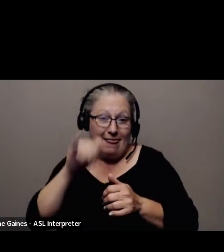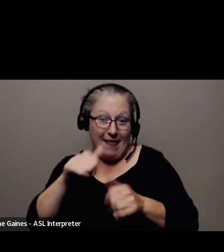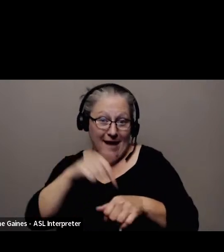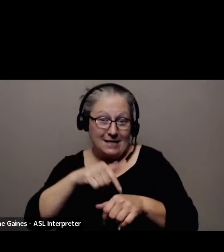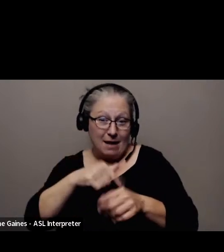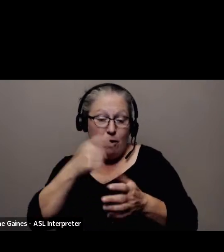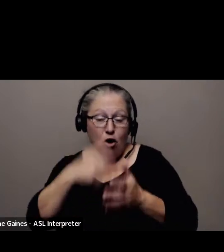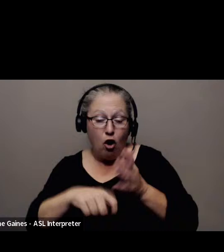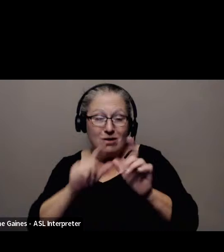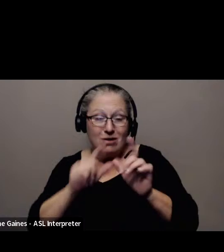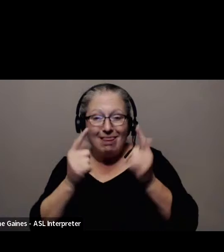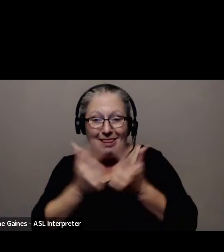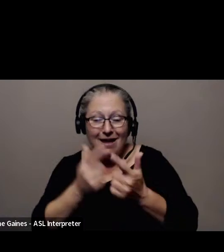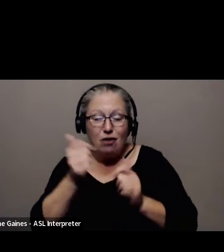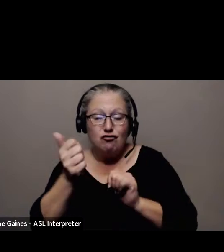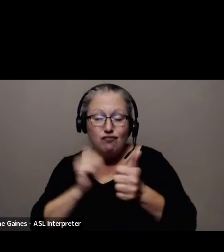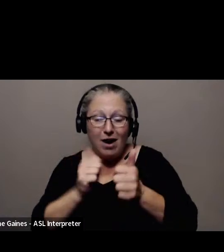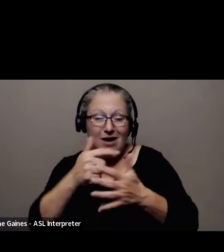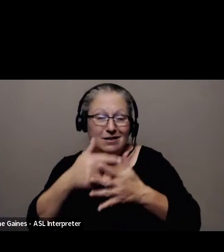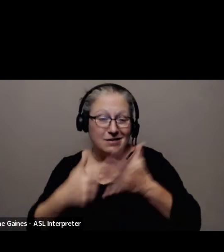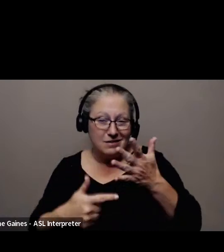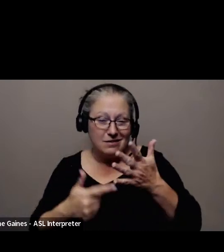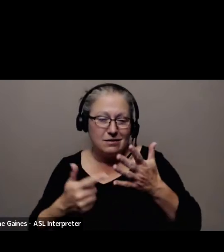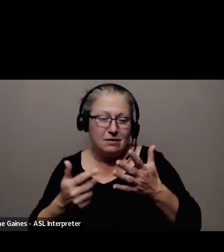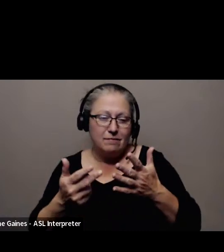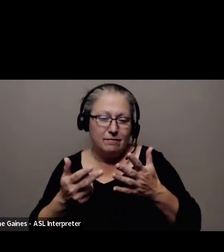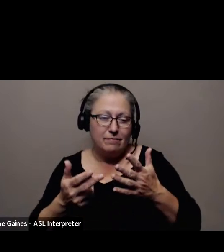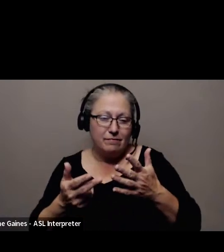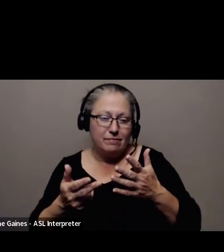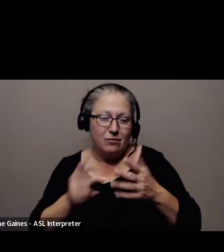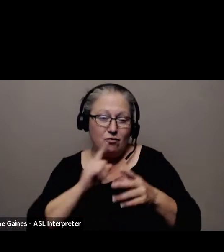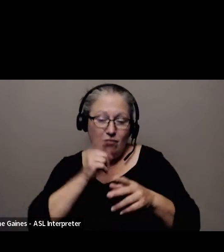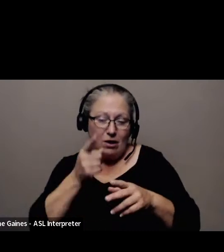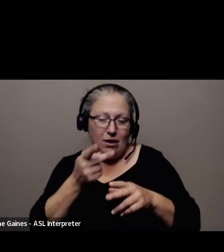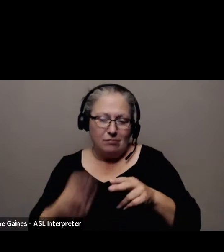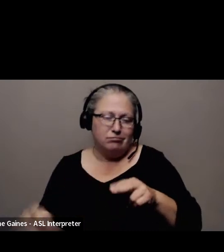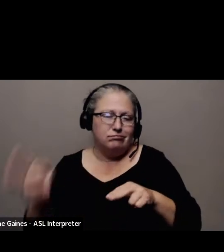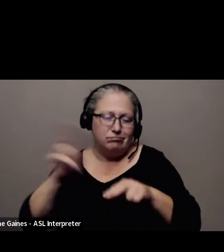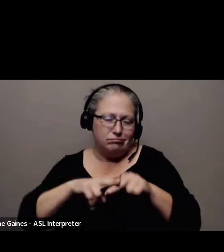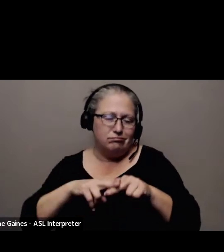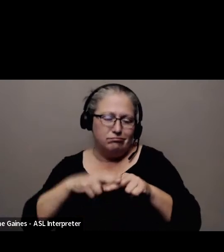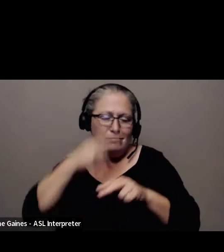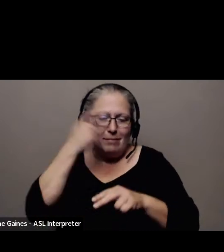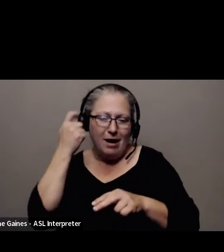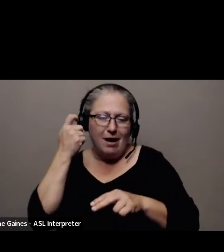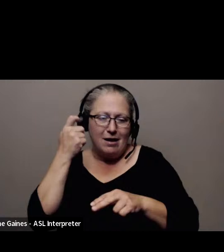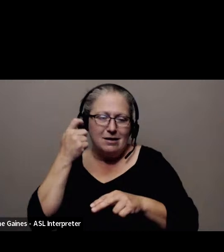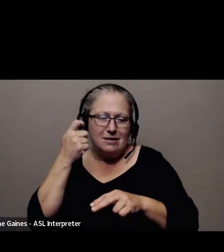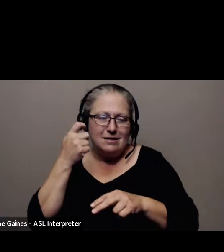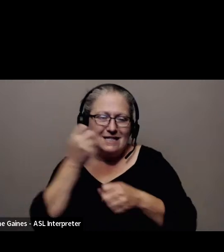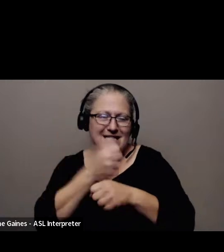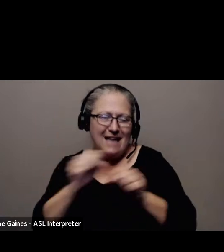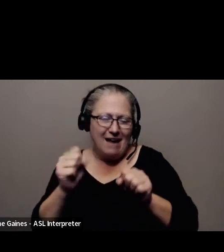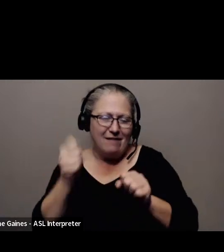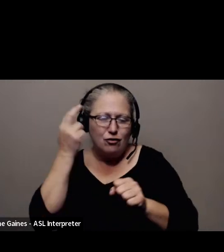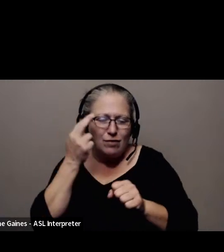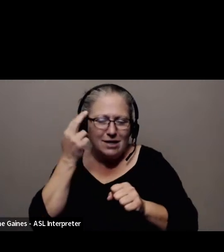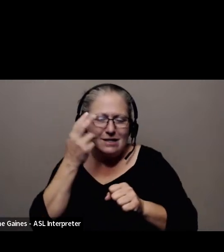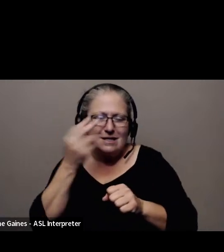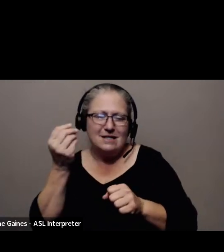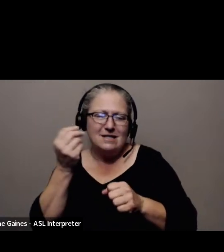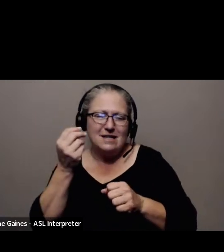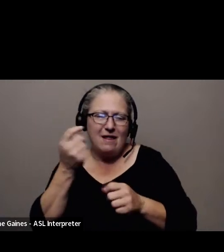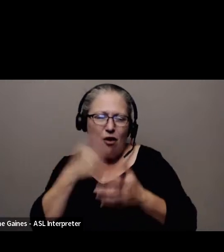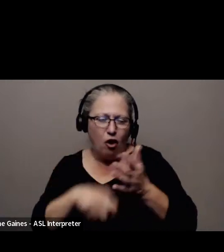cost of leagues and races and whatnot has really increased due to, safety measures and just